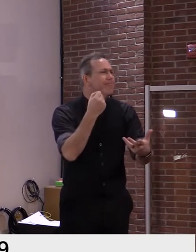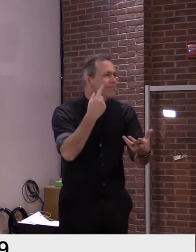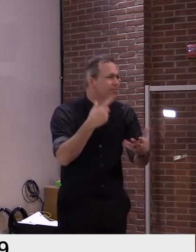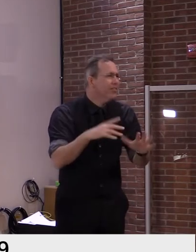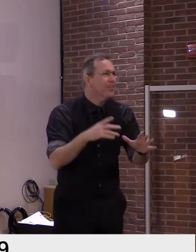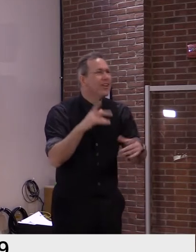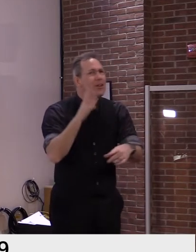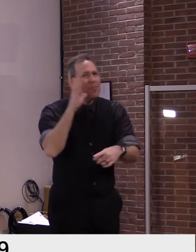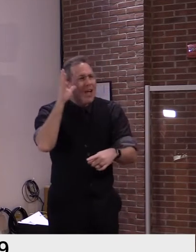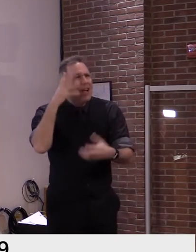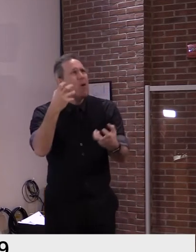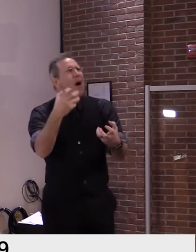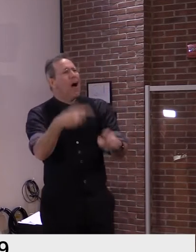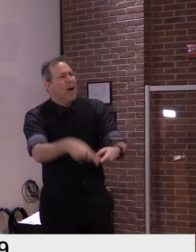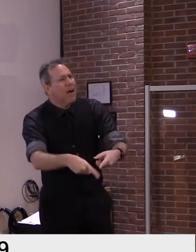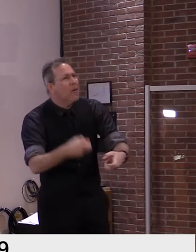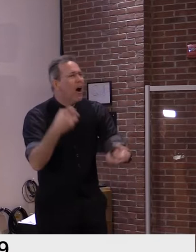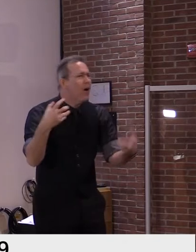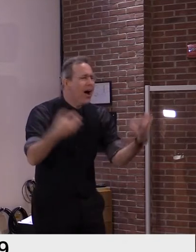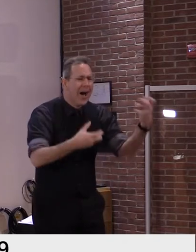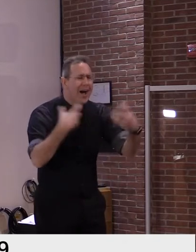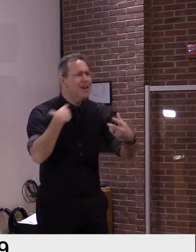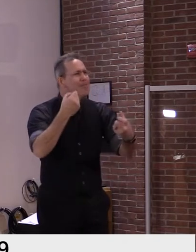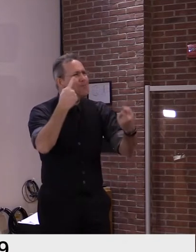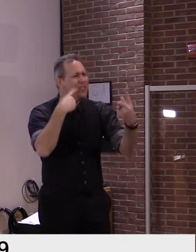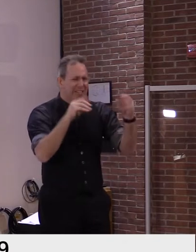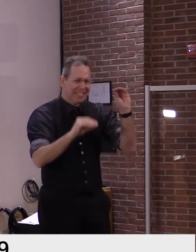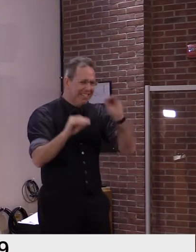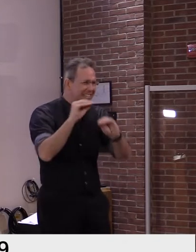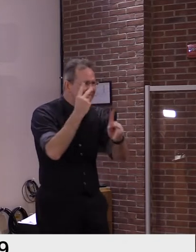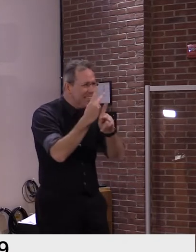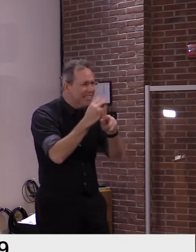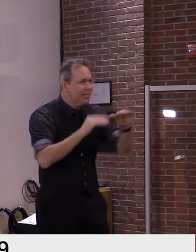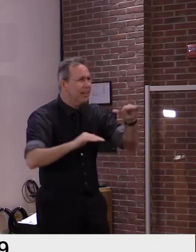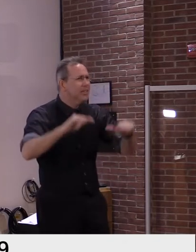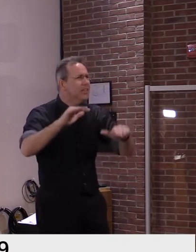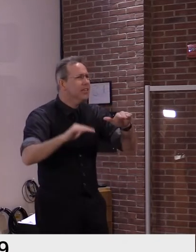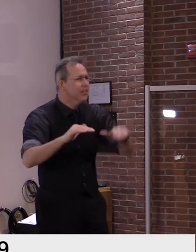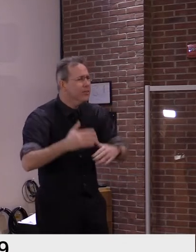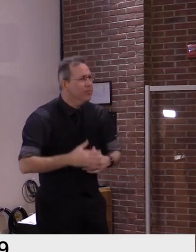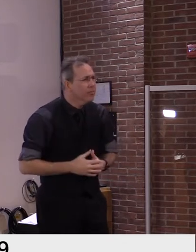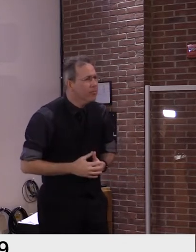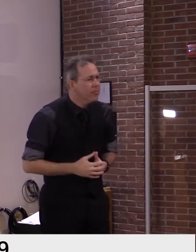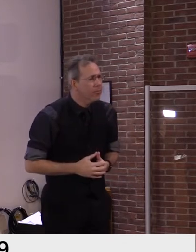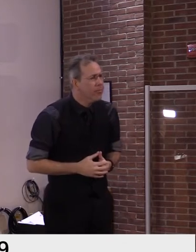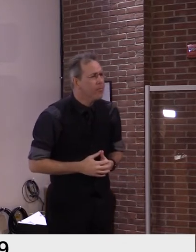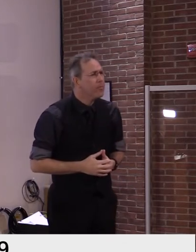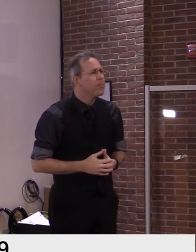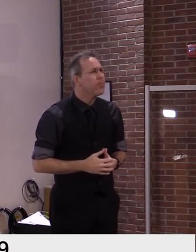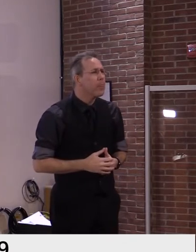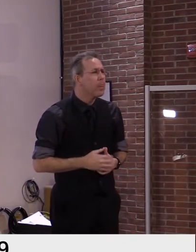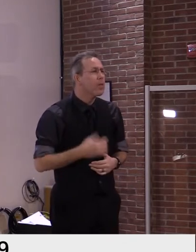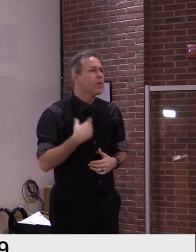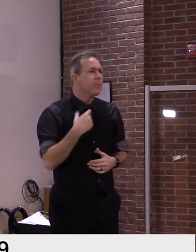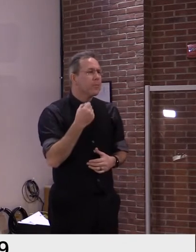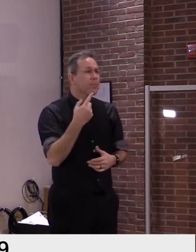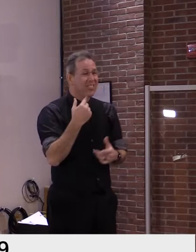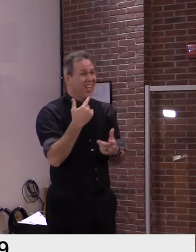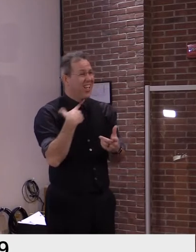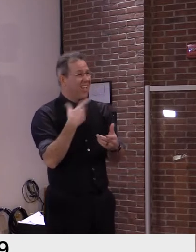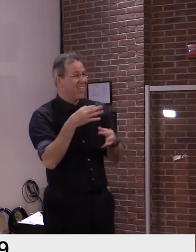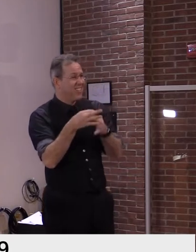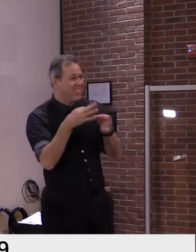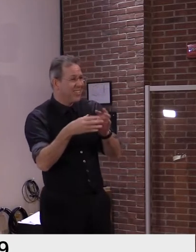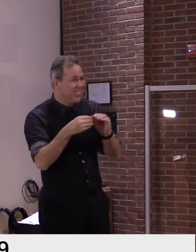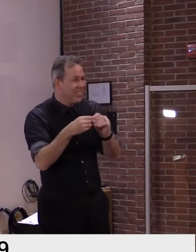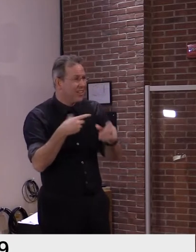important part. And we have done this one program without abandoning our age banding as we've moved forward.